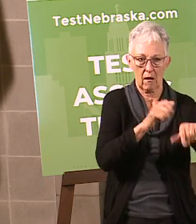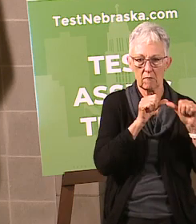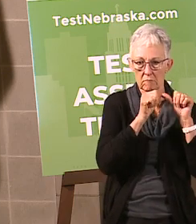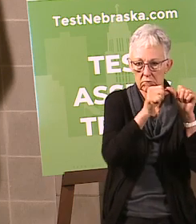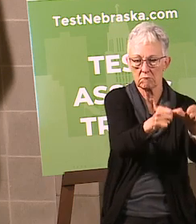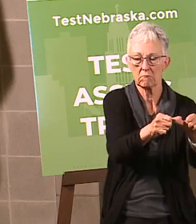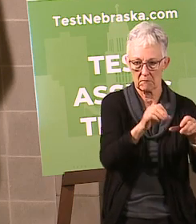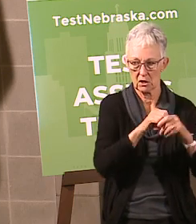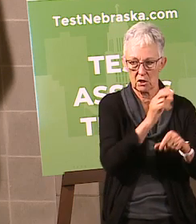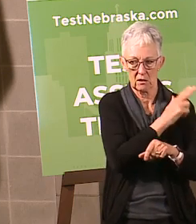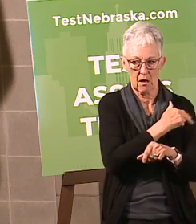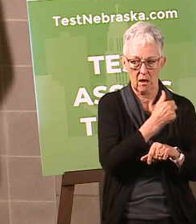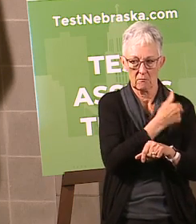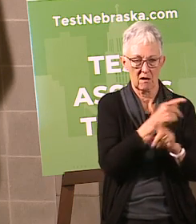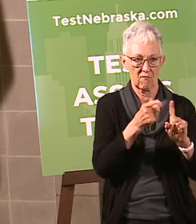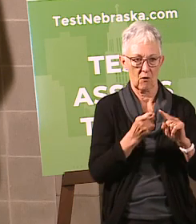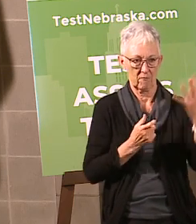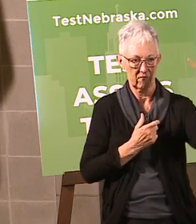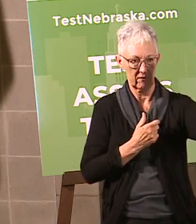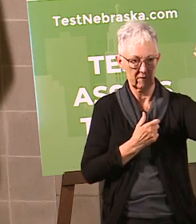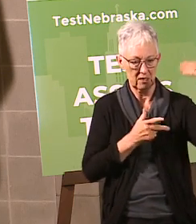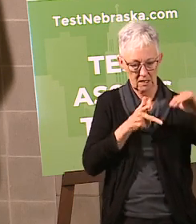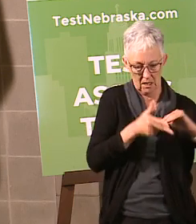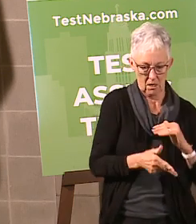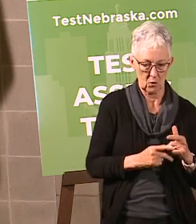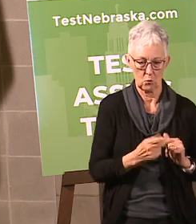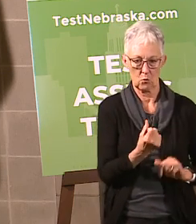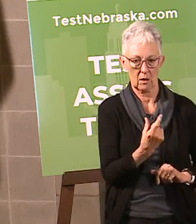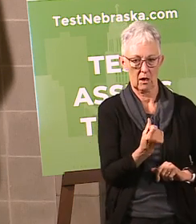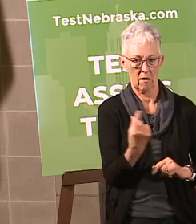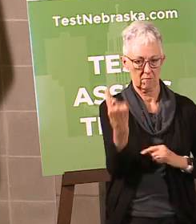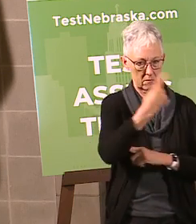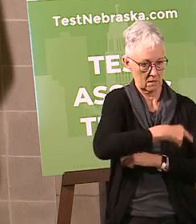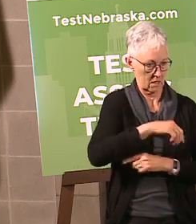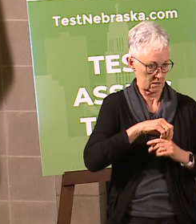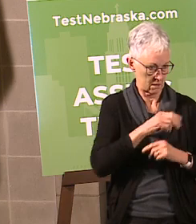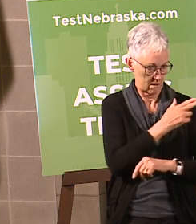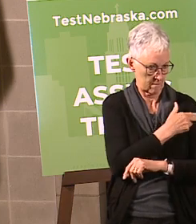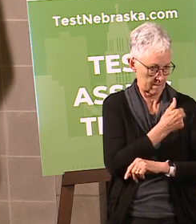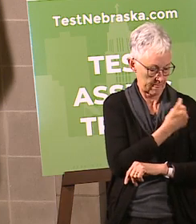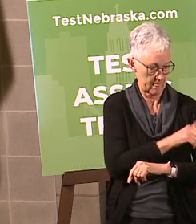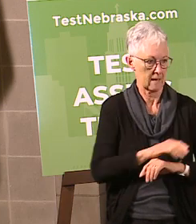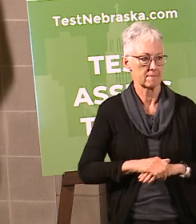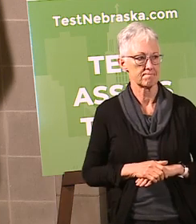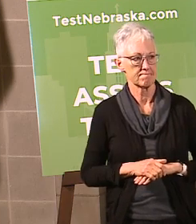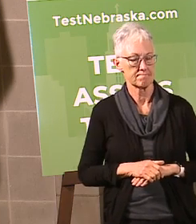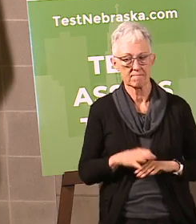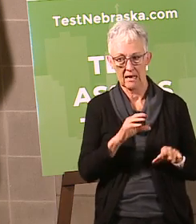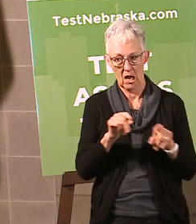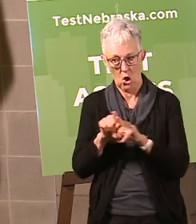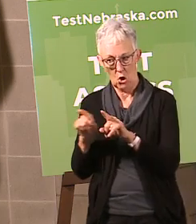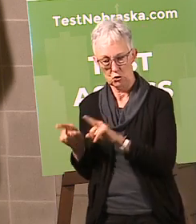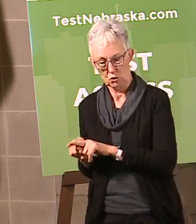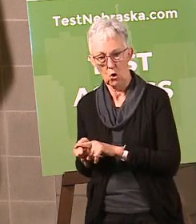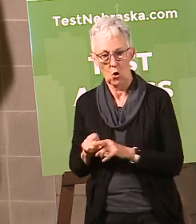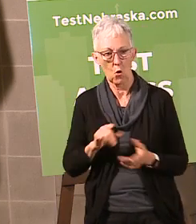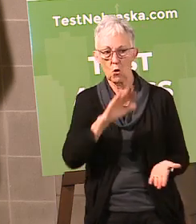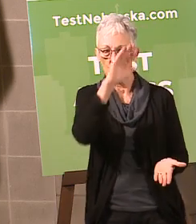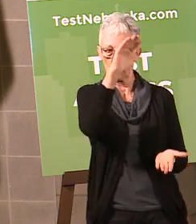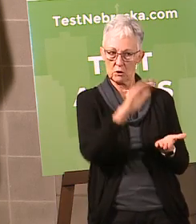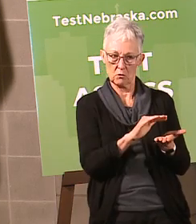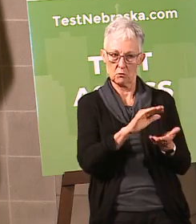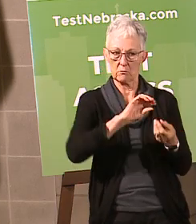days to 11 days in the hospital before they were discharged. And it showed a trend toward the decrease in mortality or